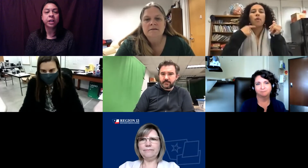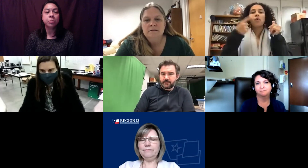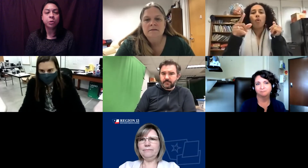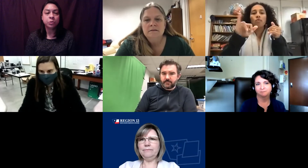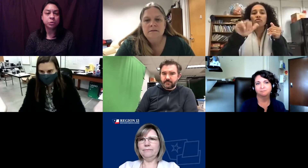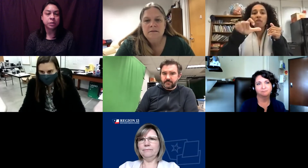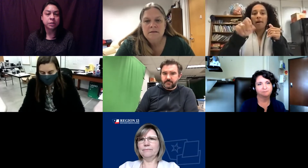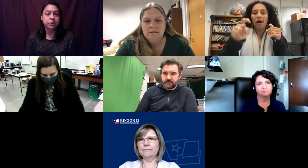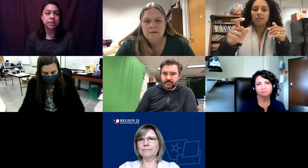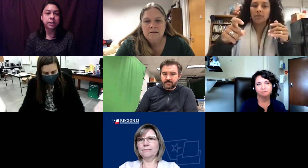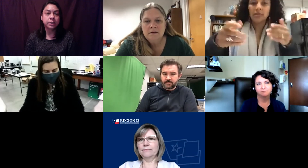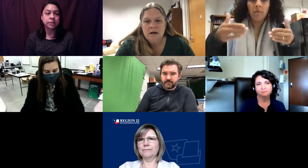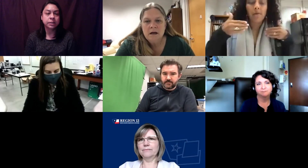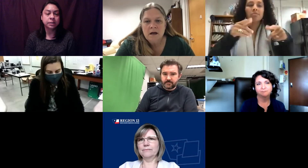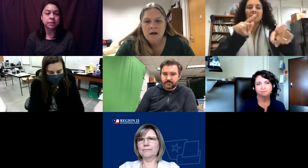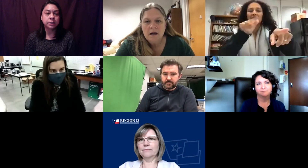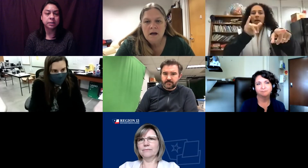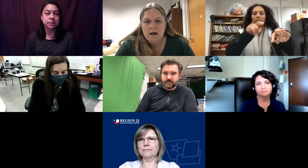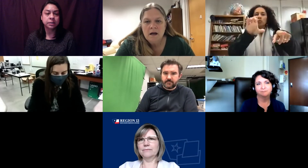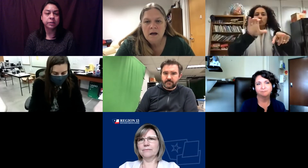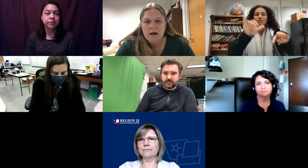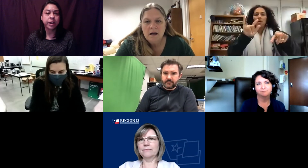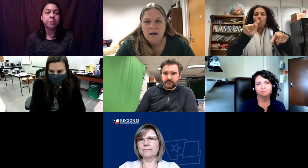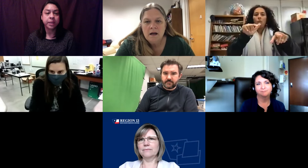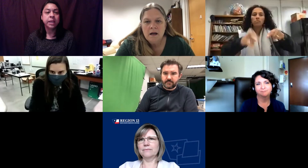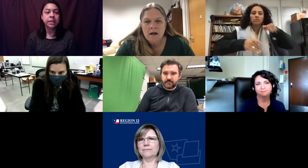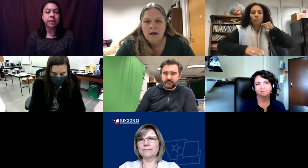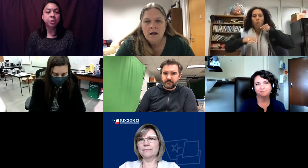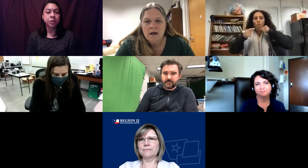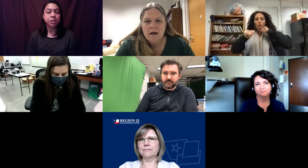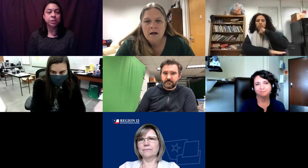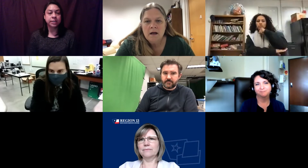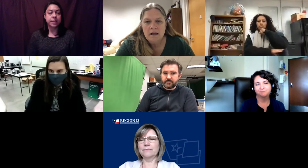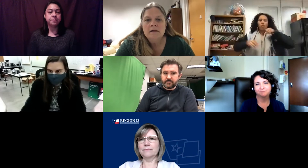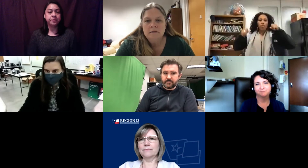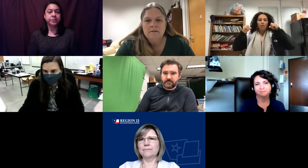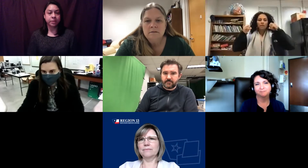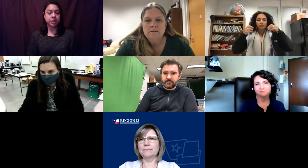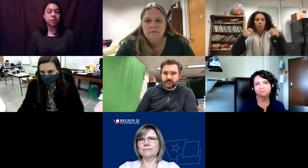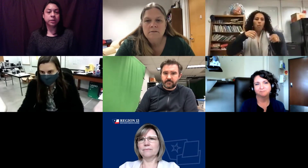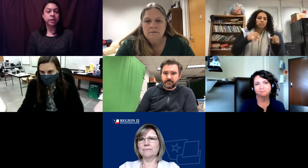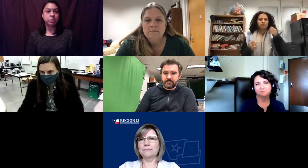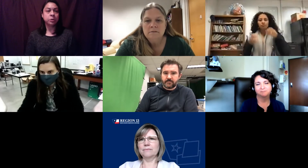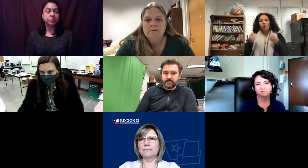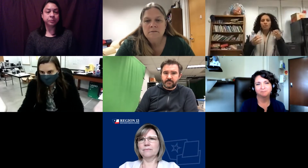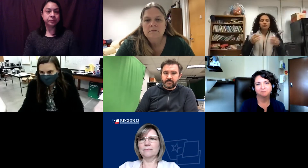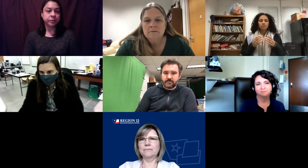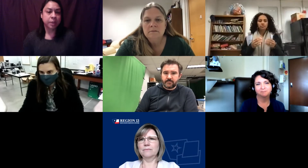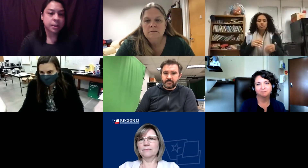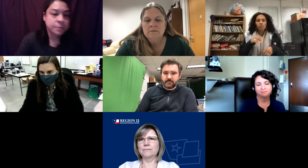interpreter's elbow was out of the frame, and Tammy, you need to do the same with the